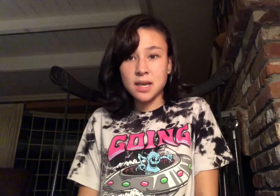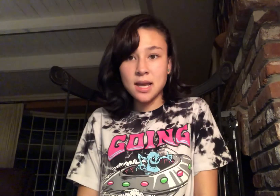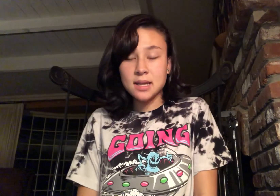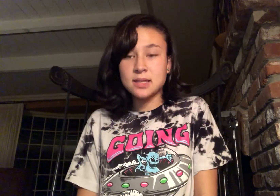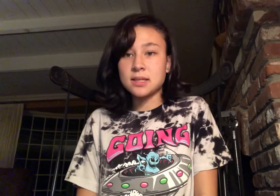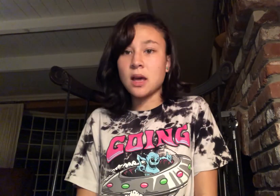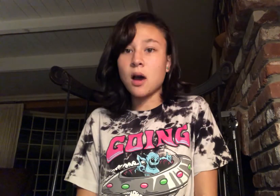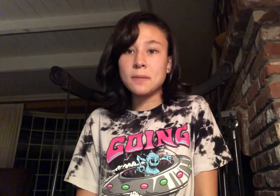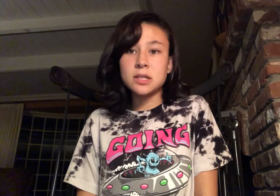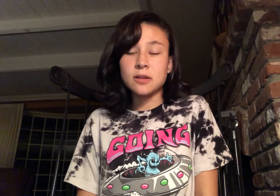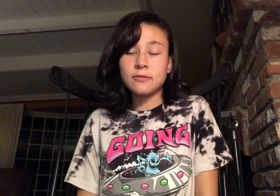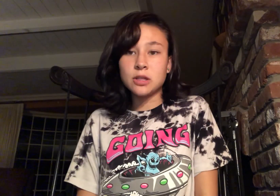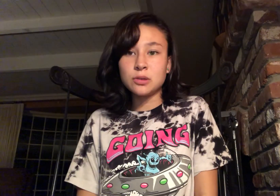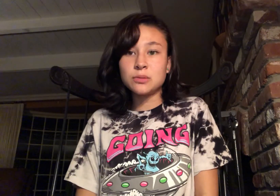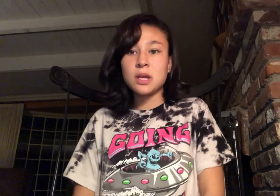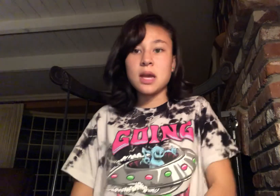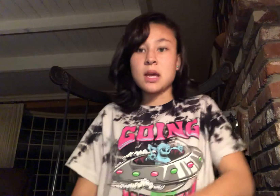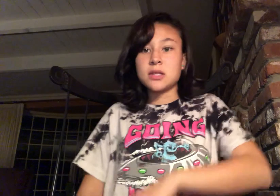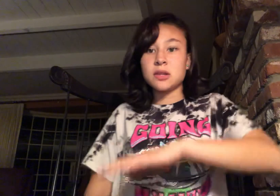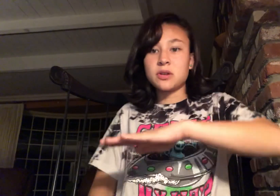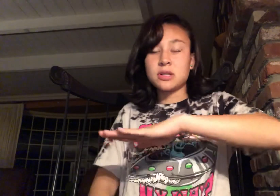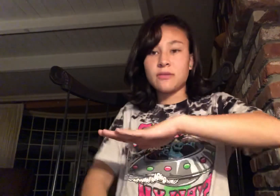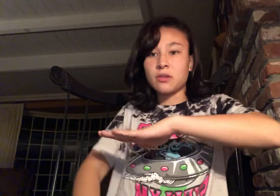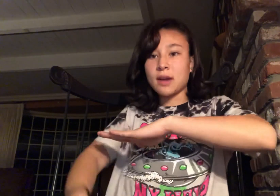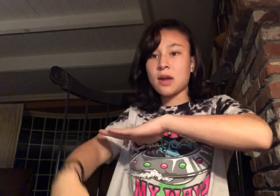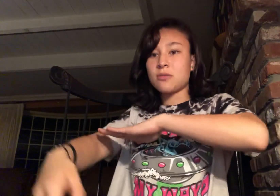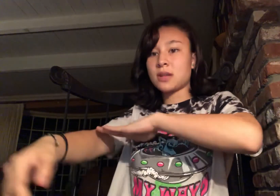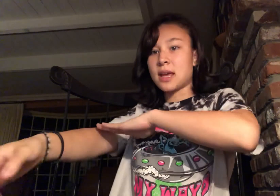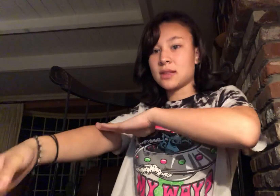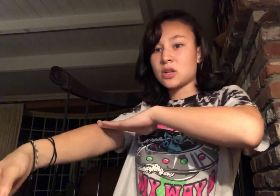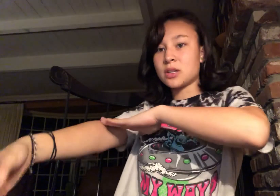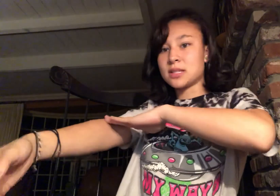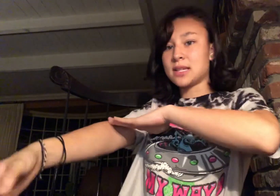midnight is the opposite of noon. So you're going to have the ground, and it's hard to see,